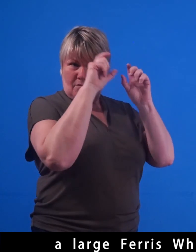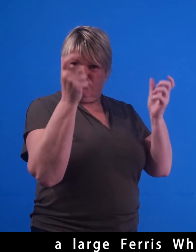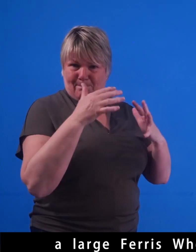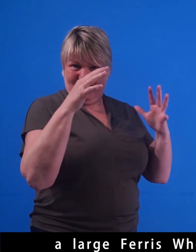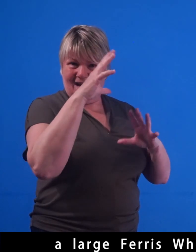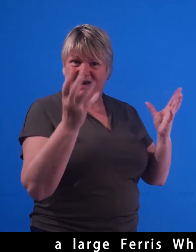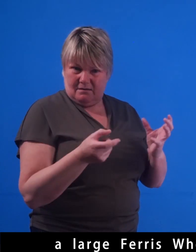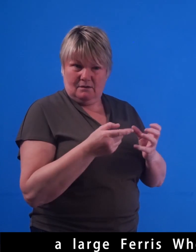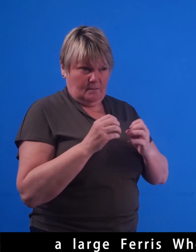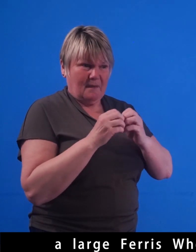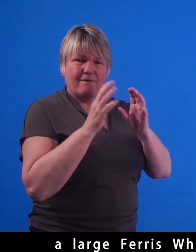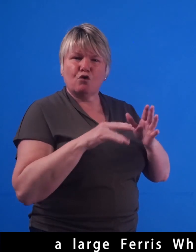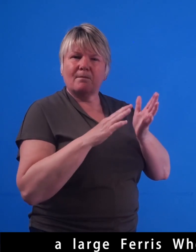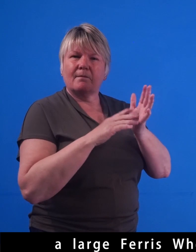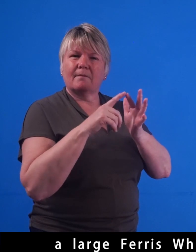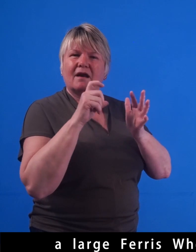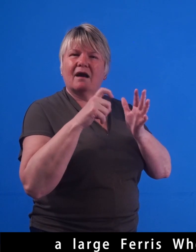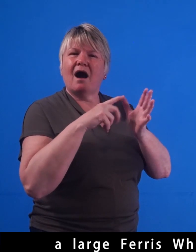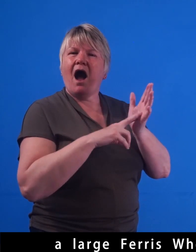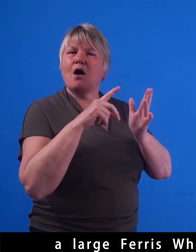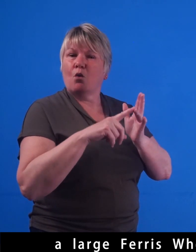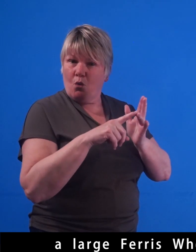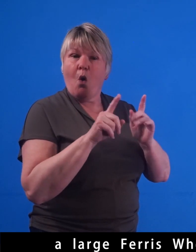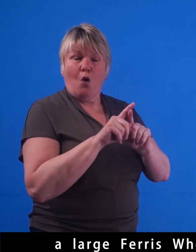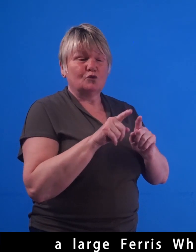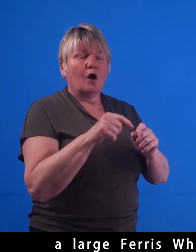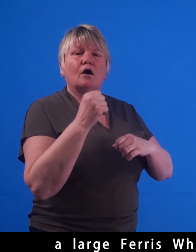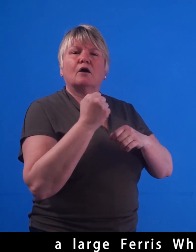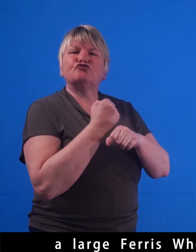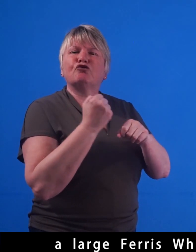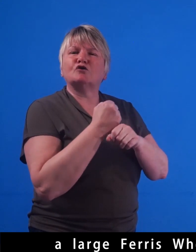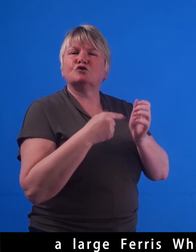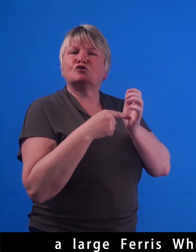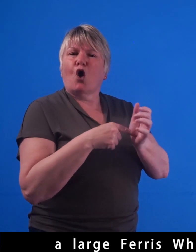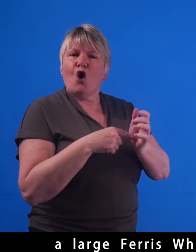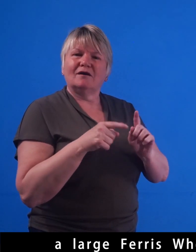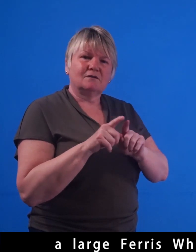wheel made from Meccano, and a variety of construction toys and manuals.